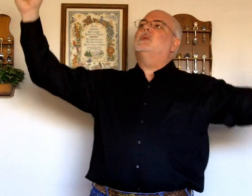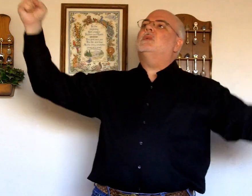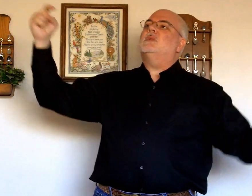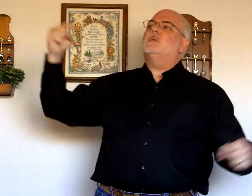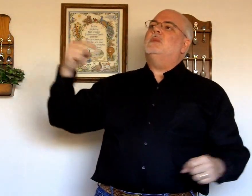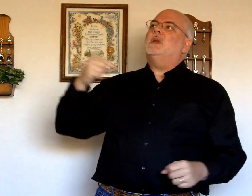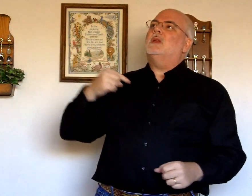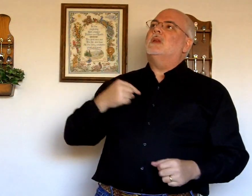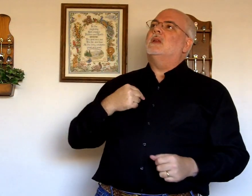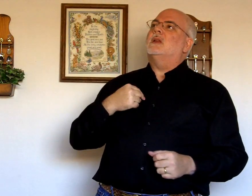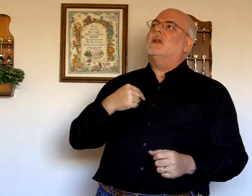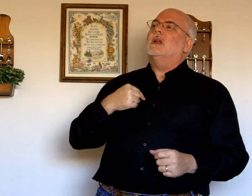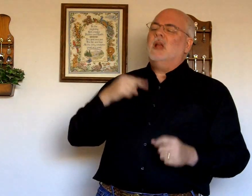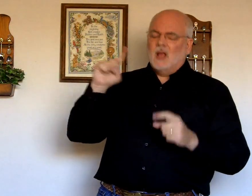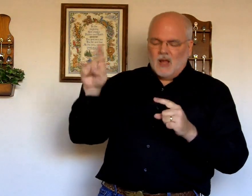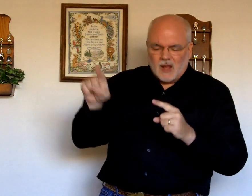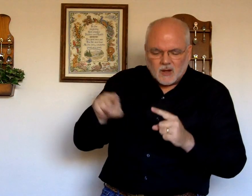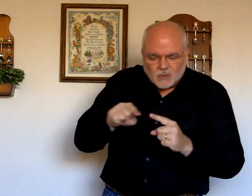He